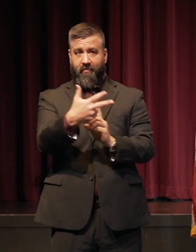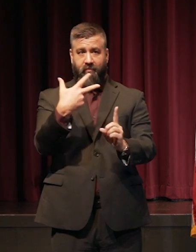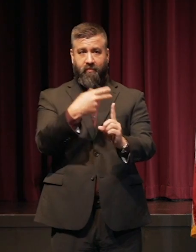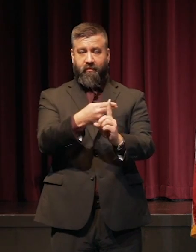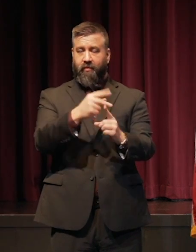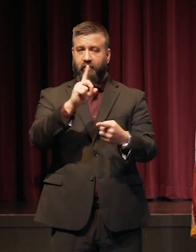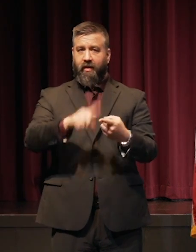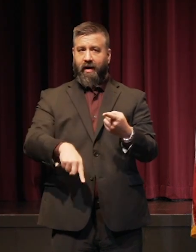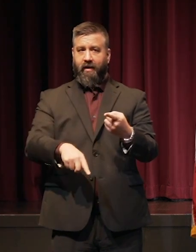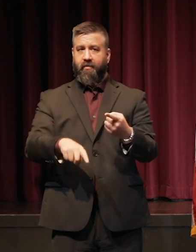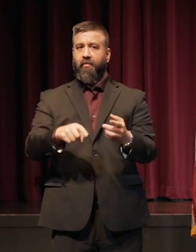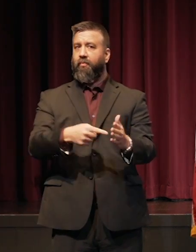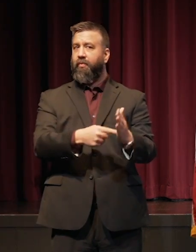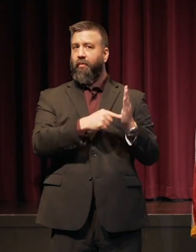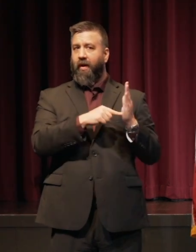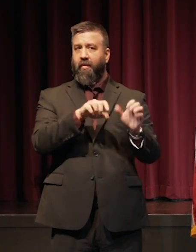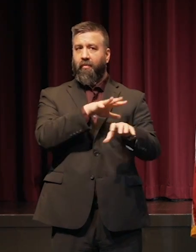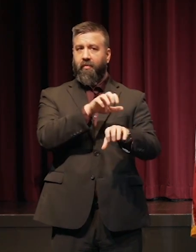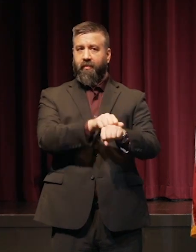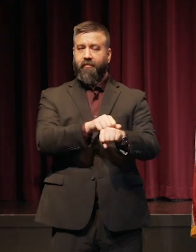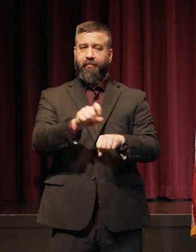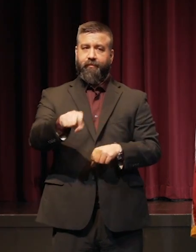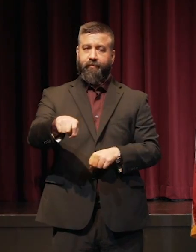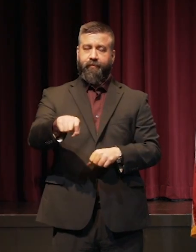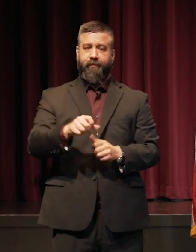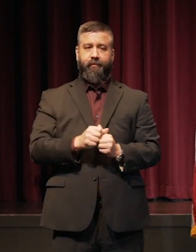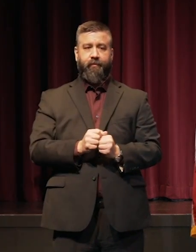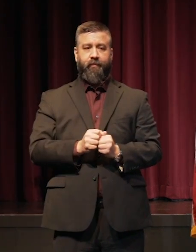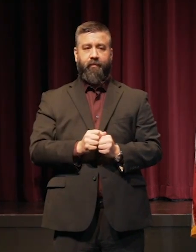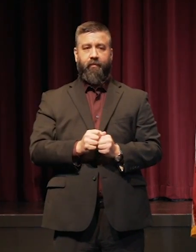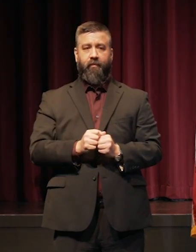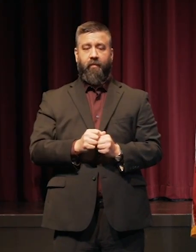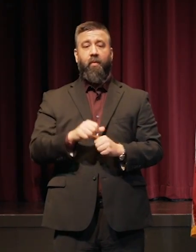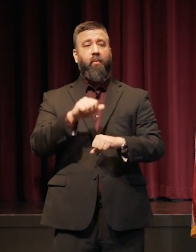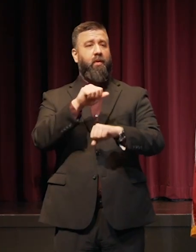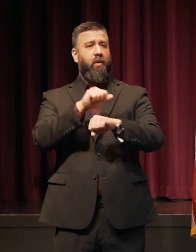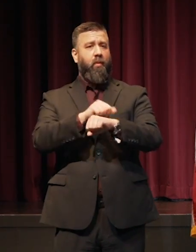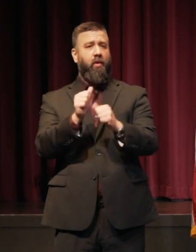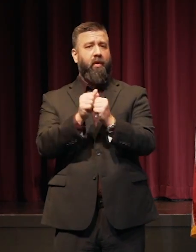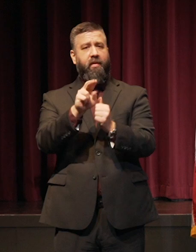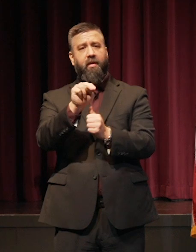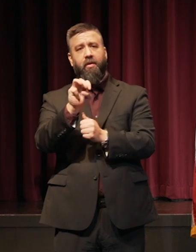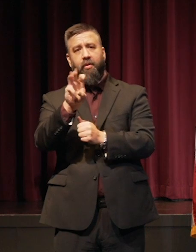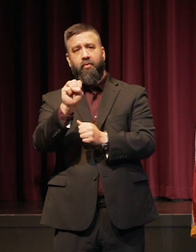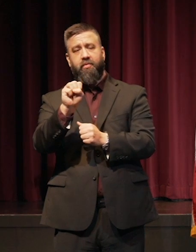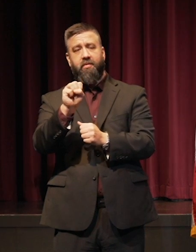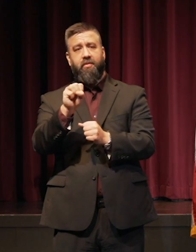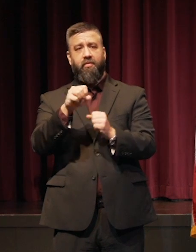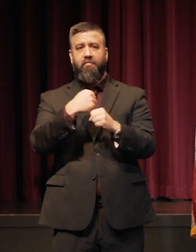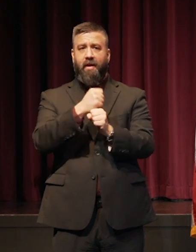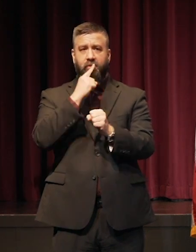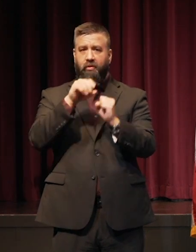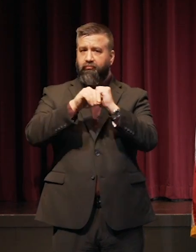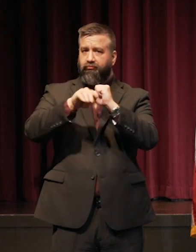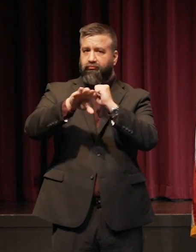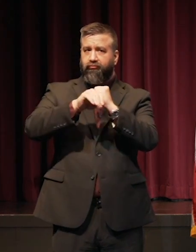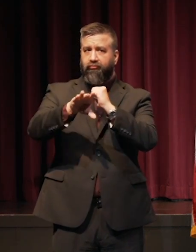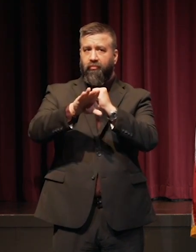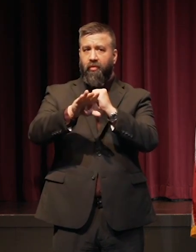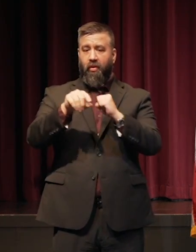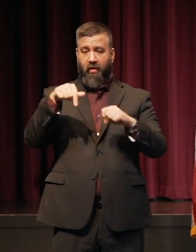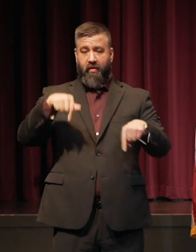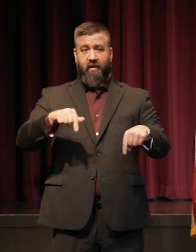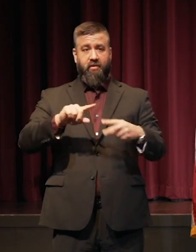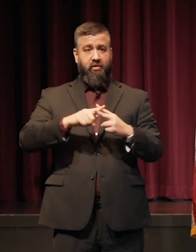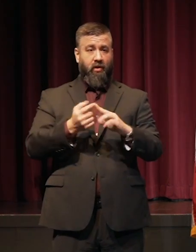appointment. Appointments will be required. And we'll work closely with our media partners to get the word out when this vaccination center is up